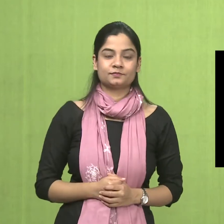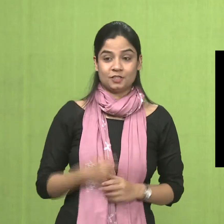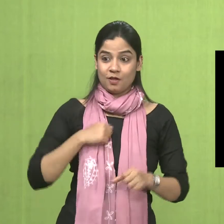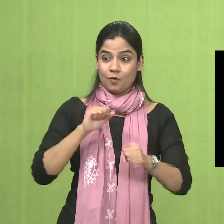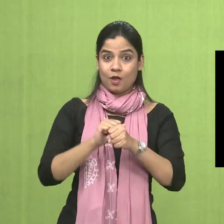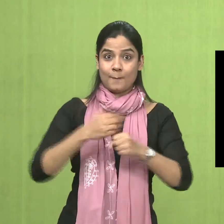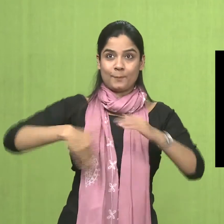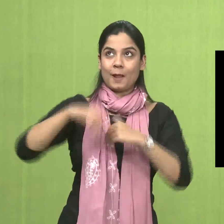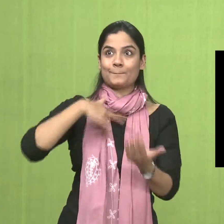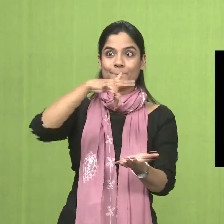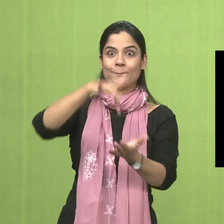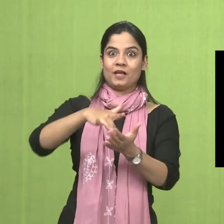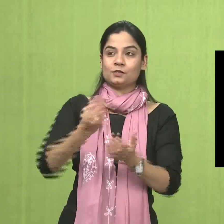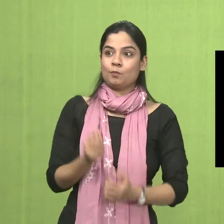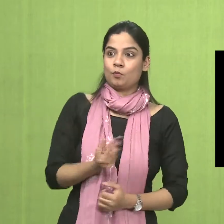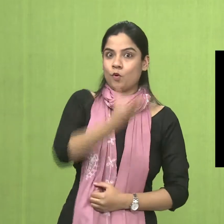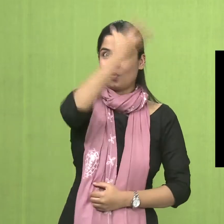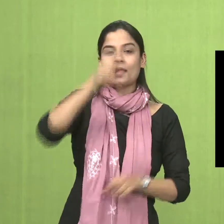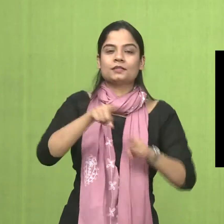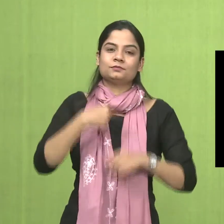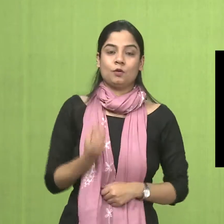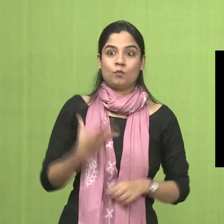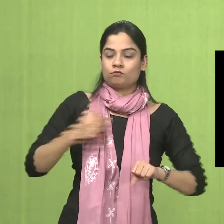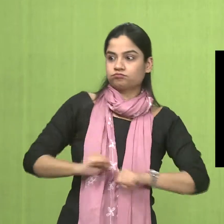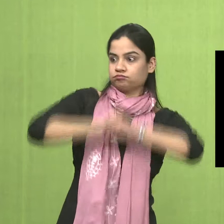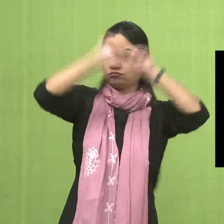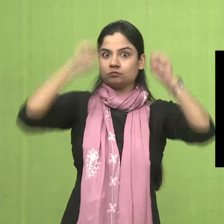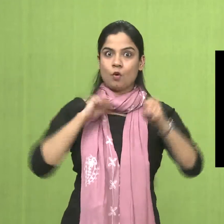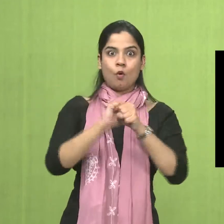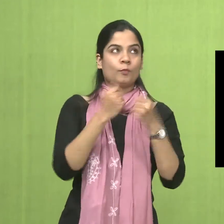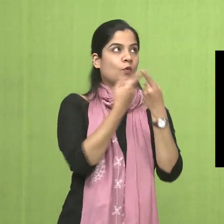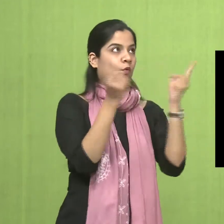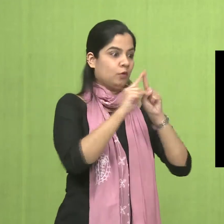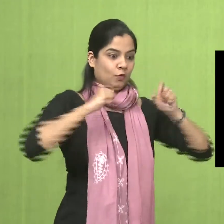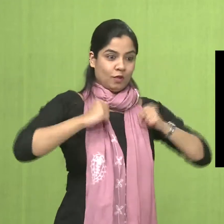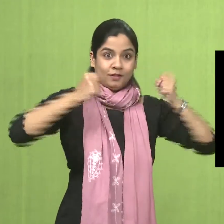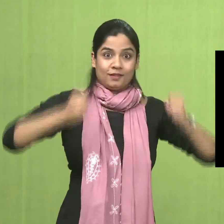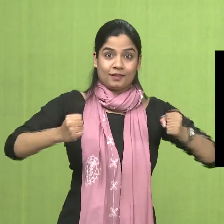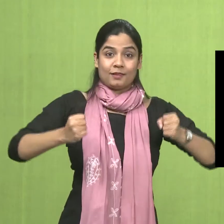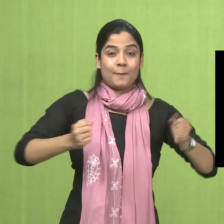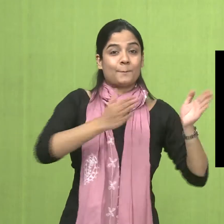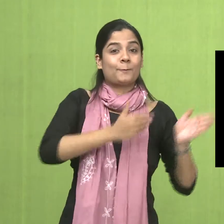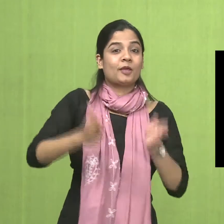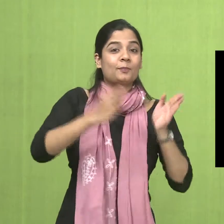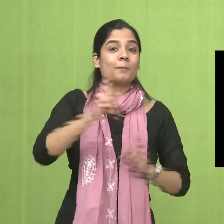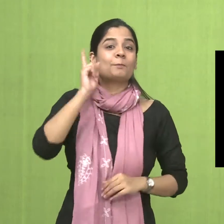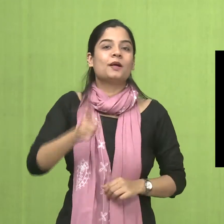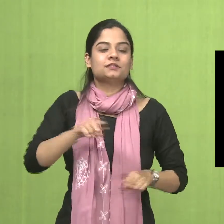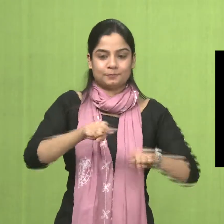First is keeping your workplace organized. For example, when you have to do some work, you have to sit in your room, it's always